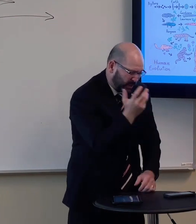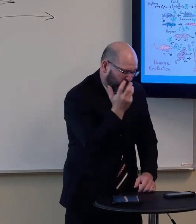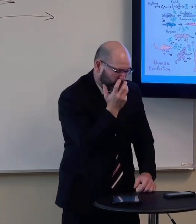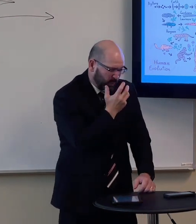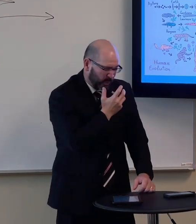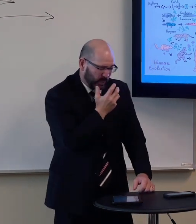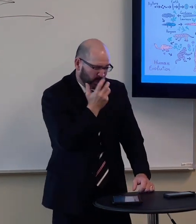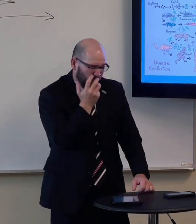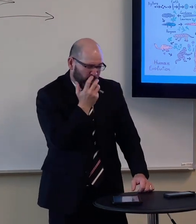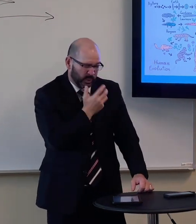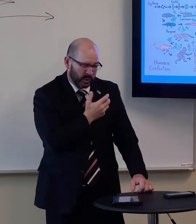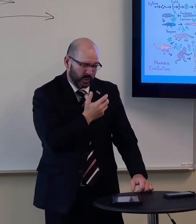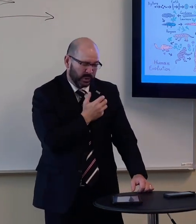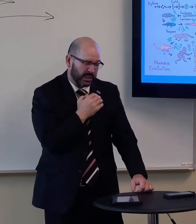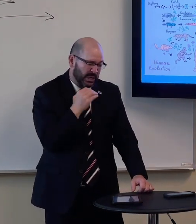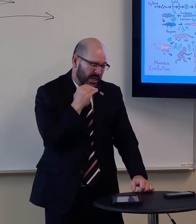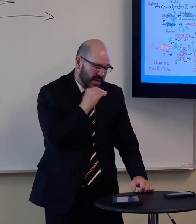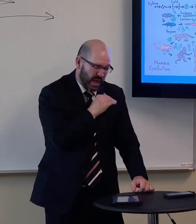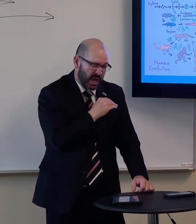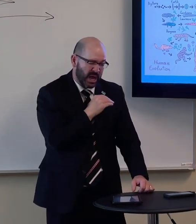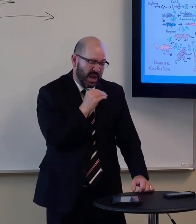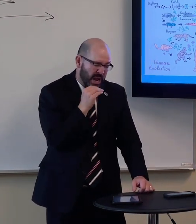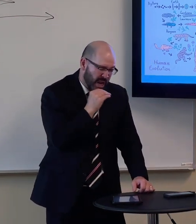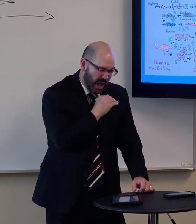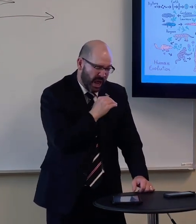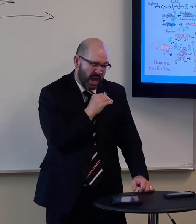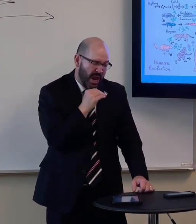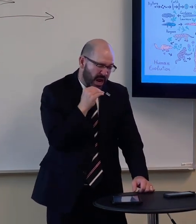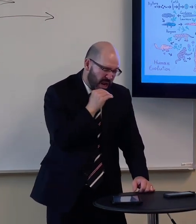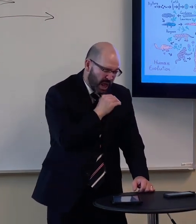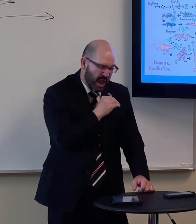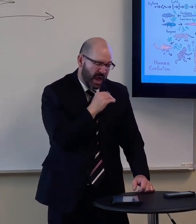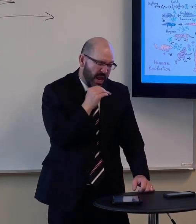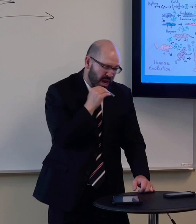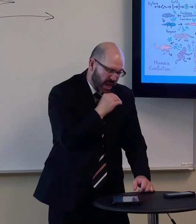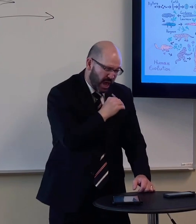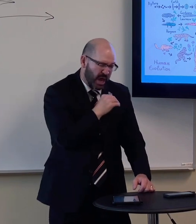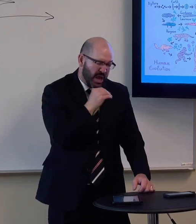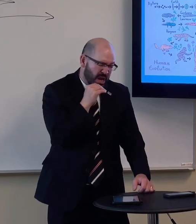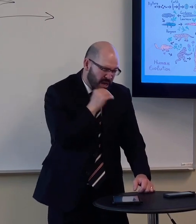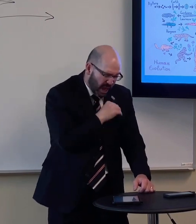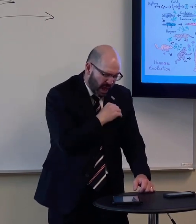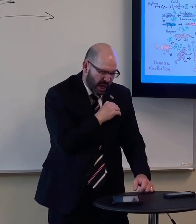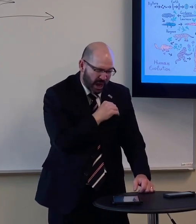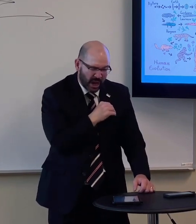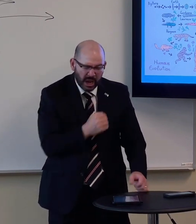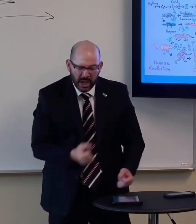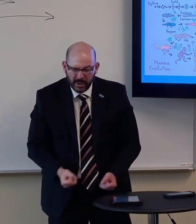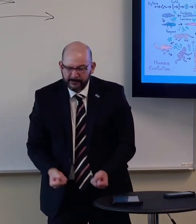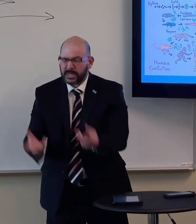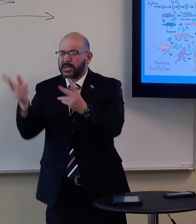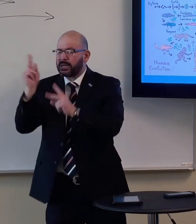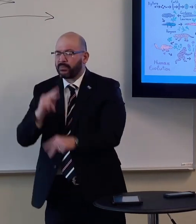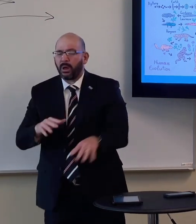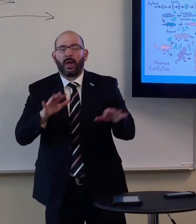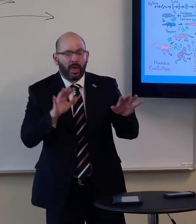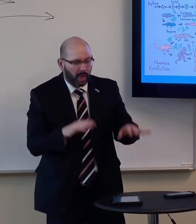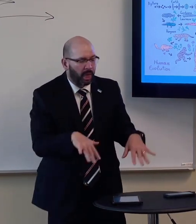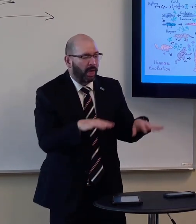The devil's plan, that's dangerous. It's all built on one lie after the other. Many people,